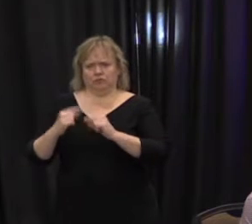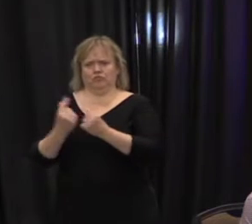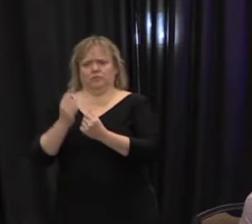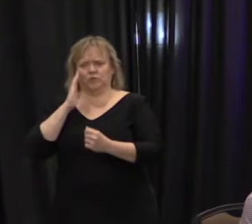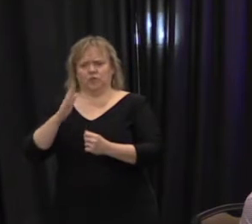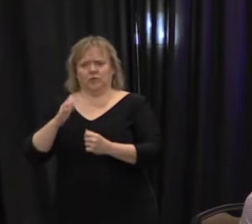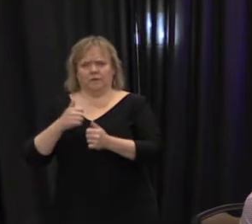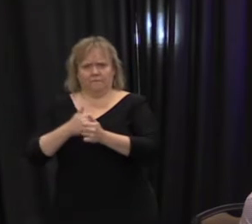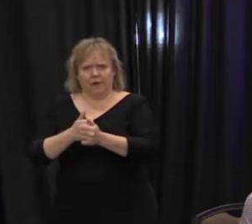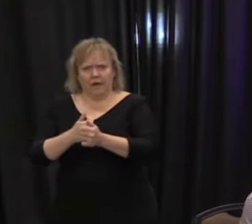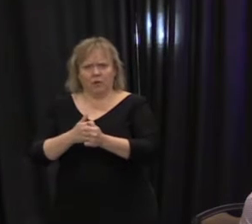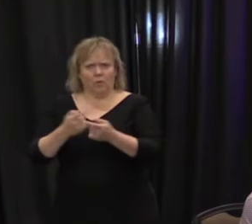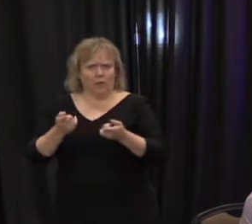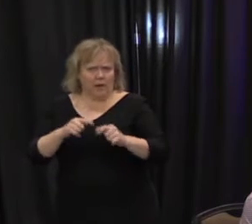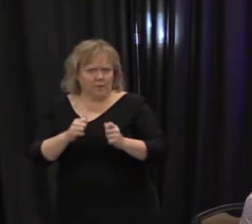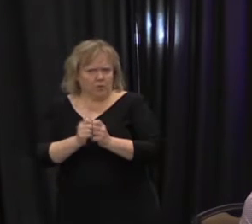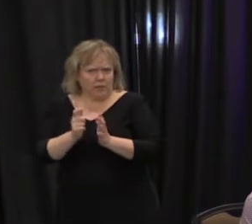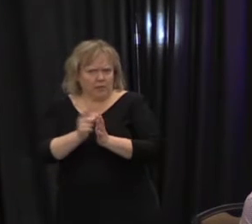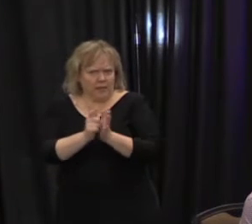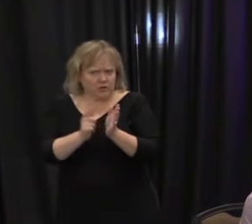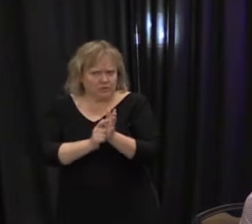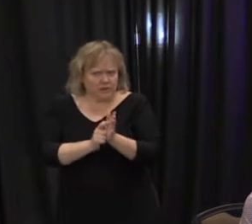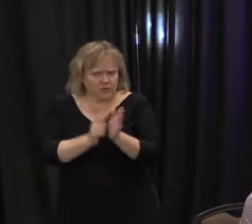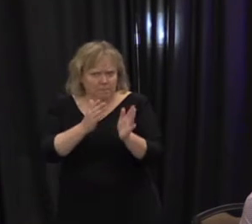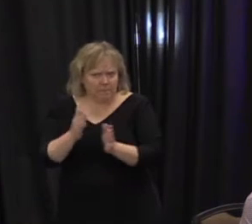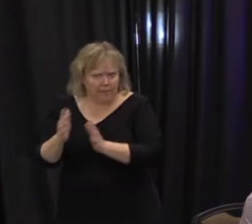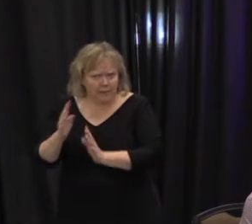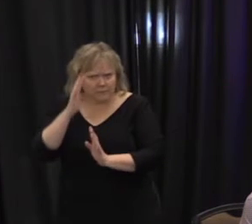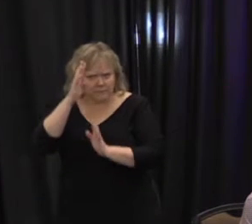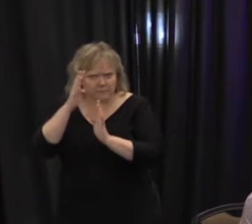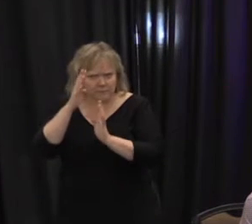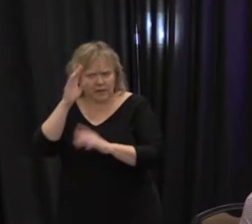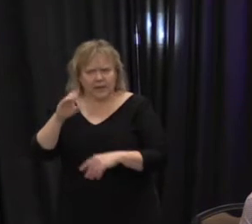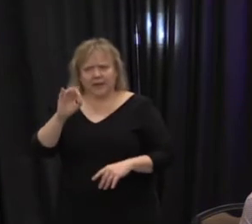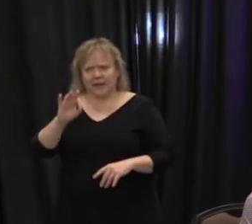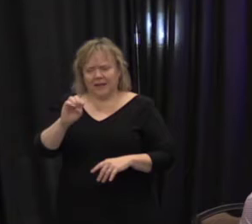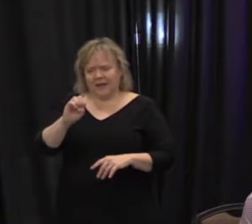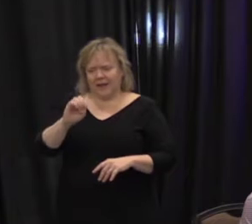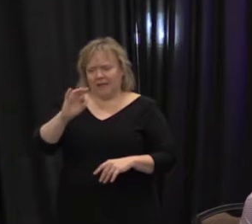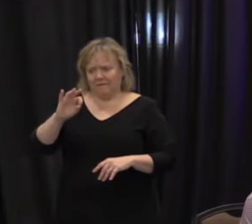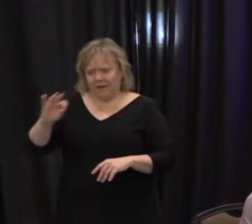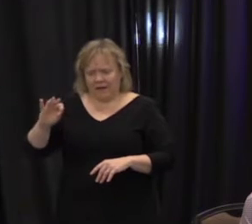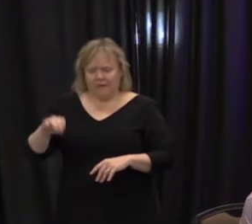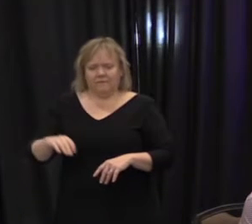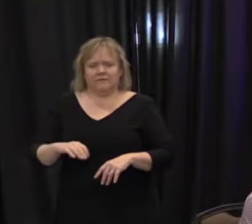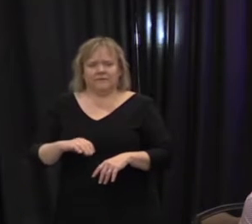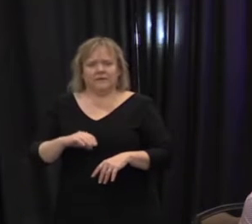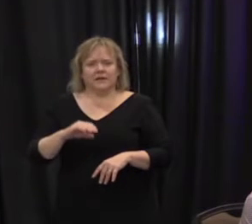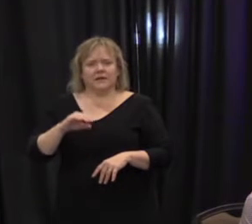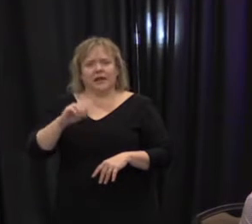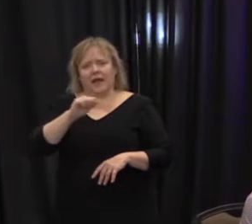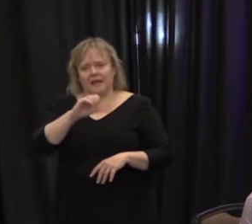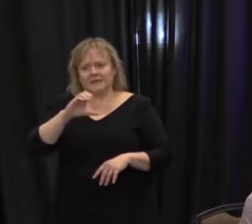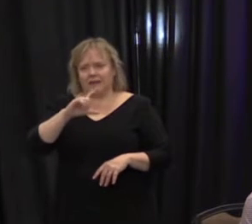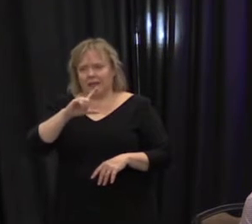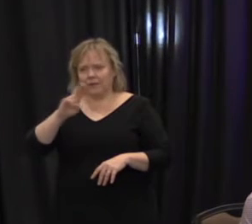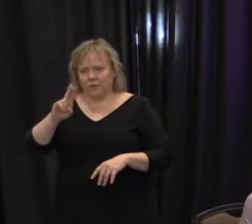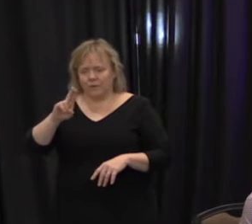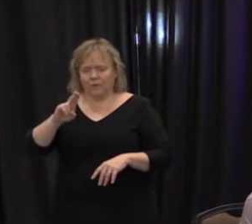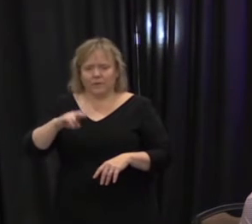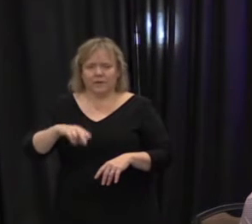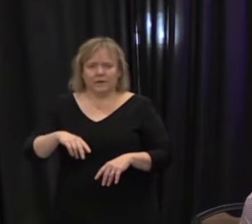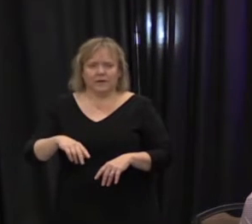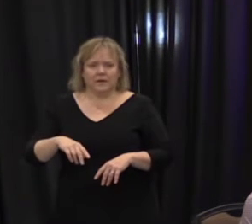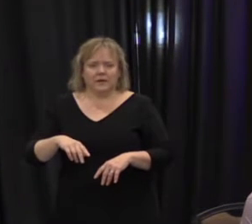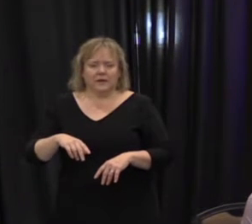specific focus. EFF, Center for Democracy and Technology, Emma was on the panel yesterday. ACLU to some extent.